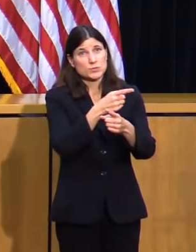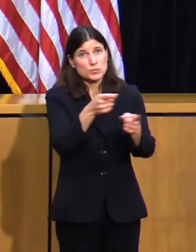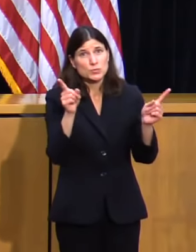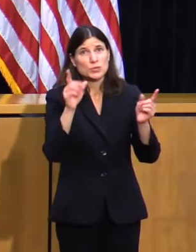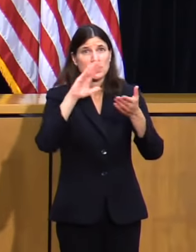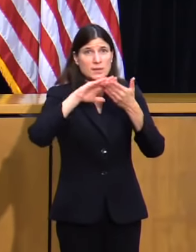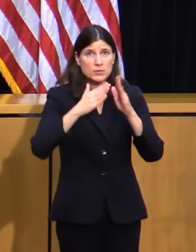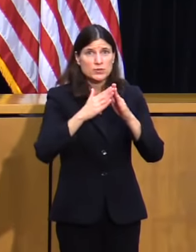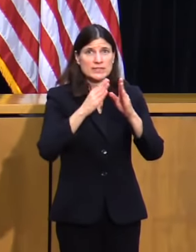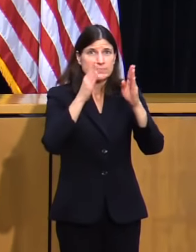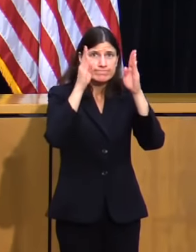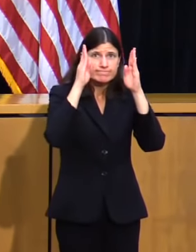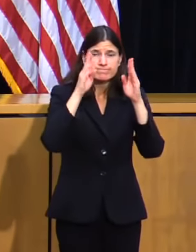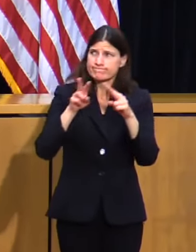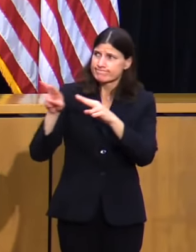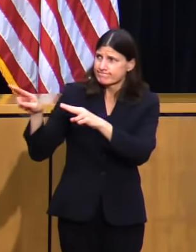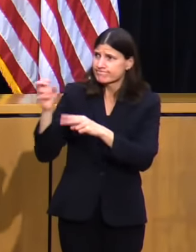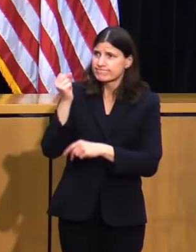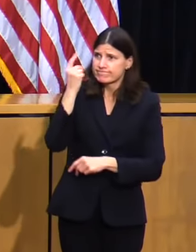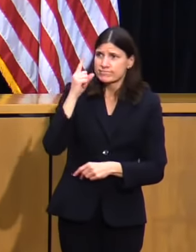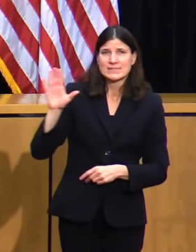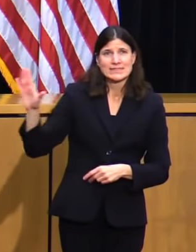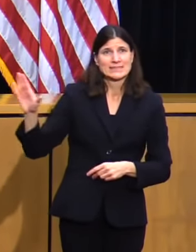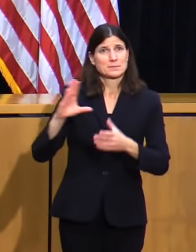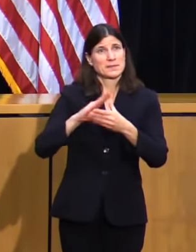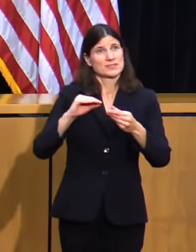Because we can do a lot of things, and we will.